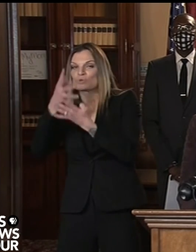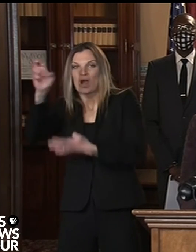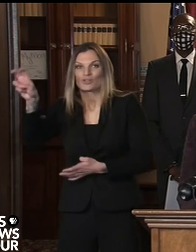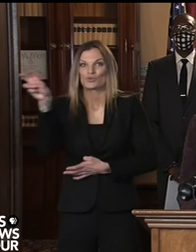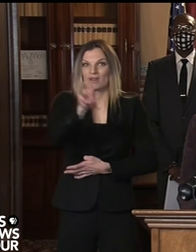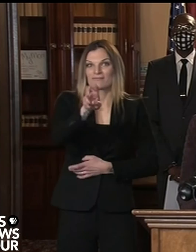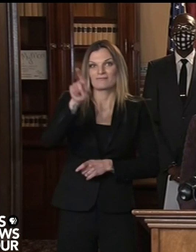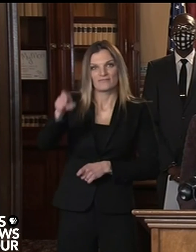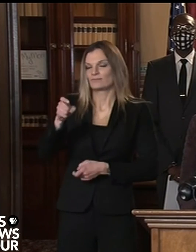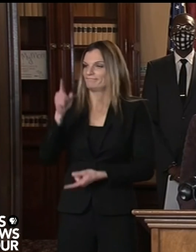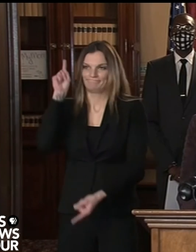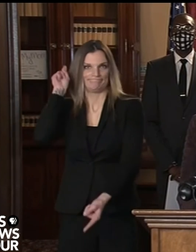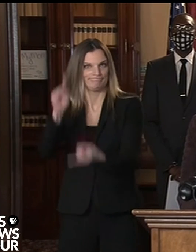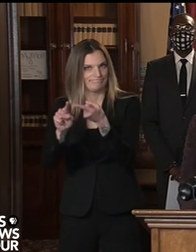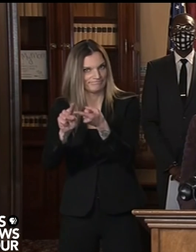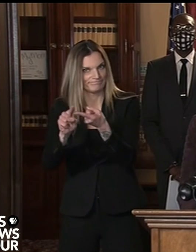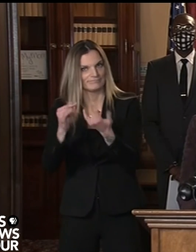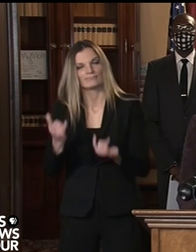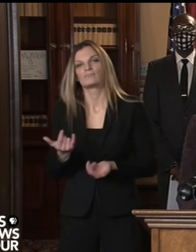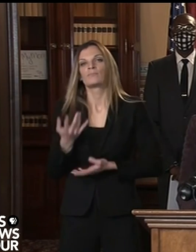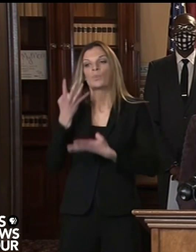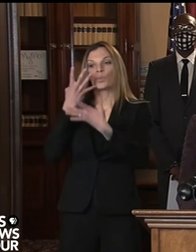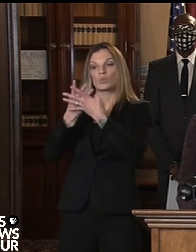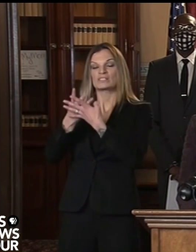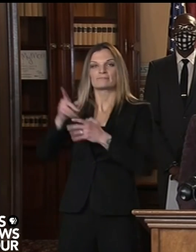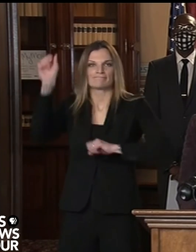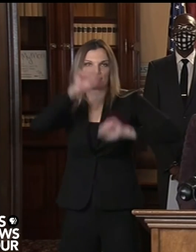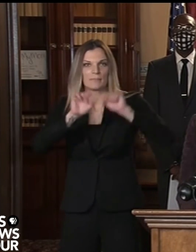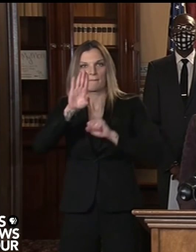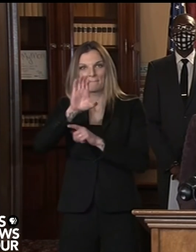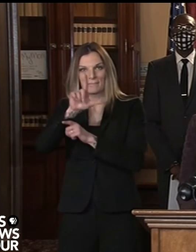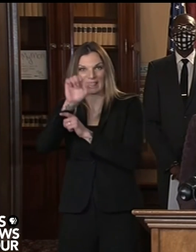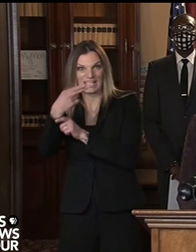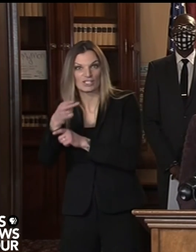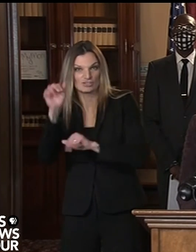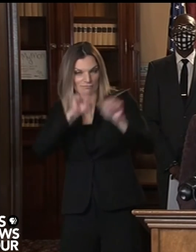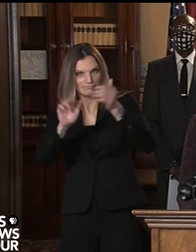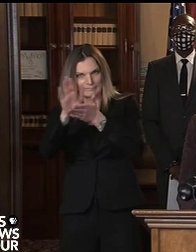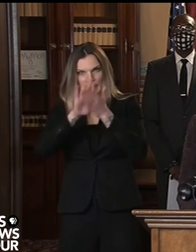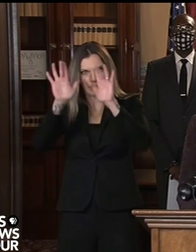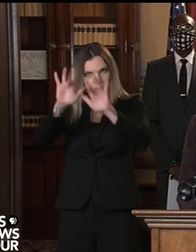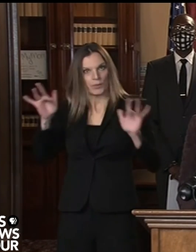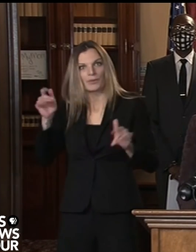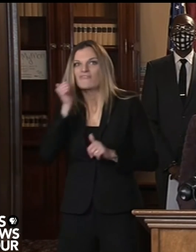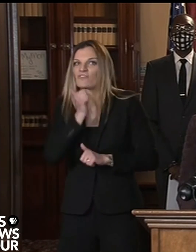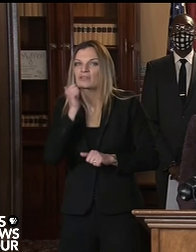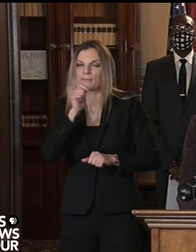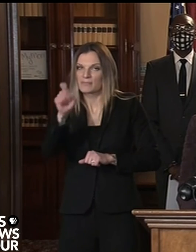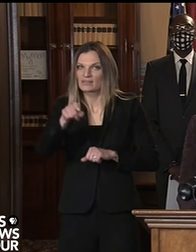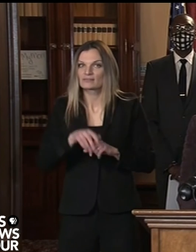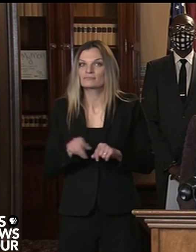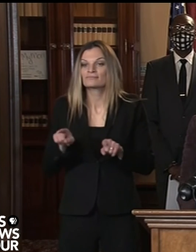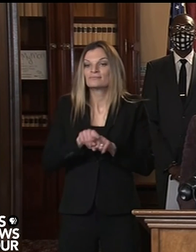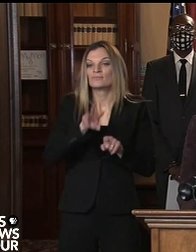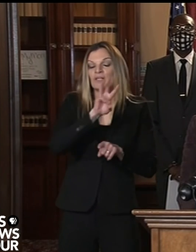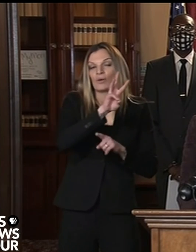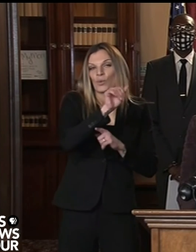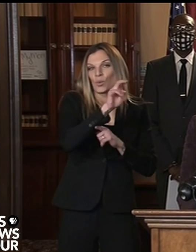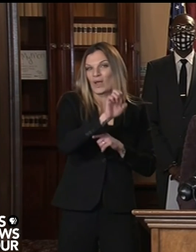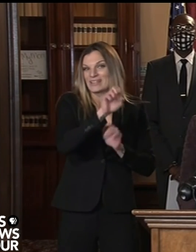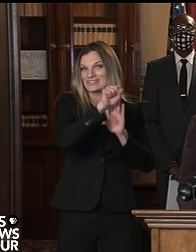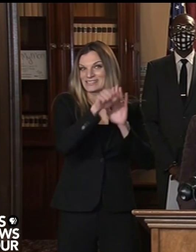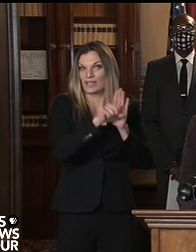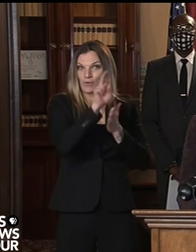each prison cell with bleach every day. And the department has a strong relationship with Wayne State